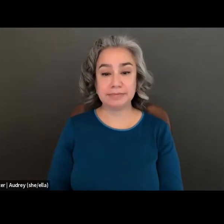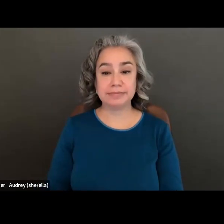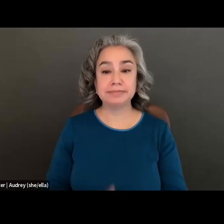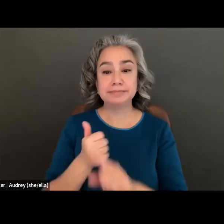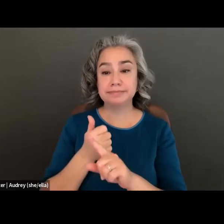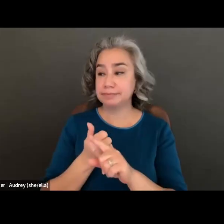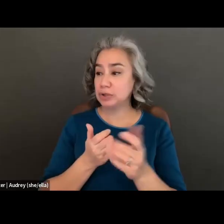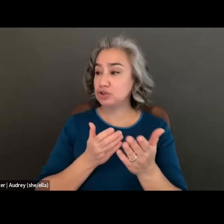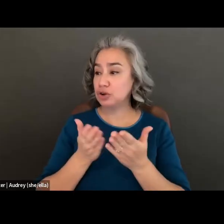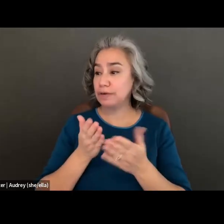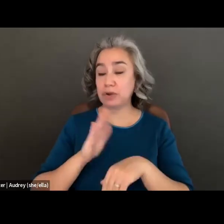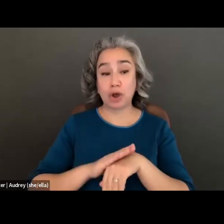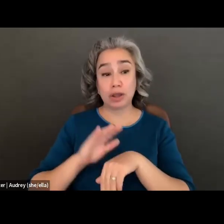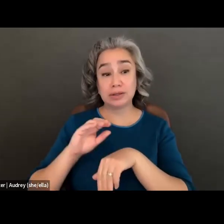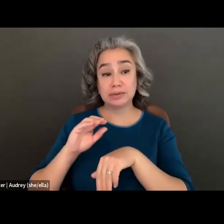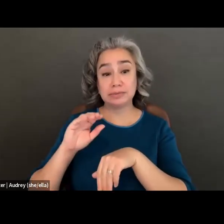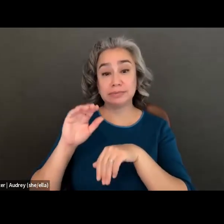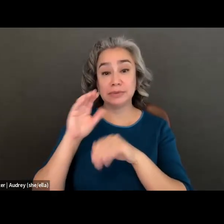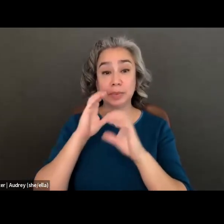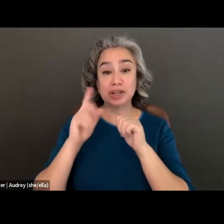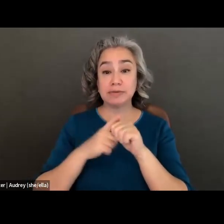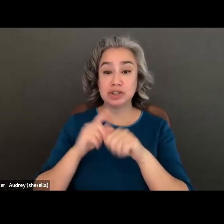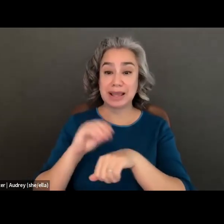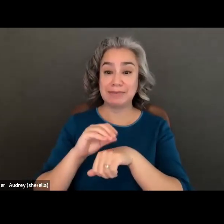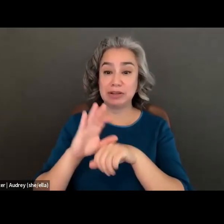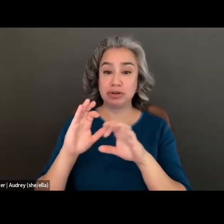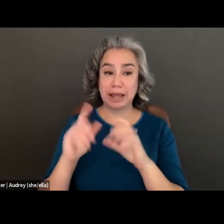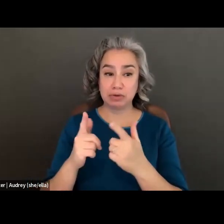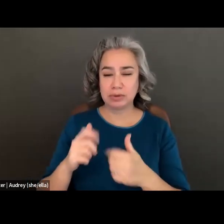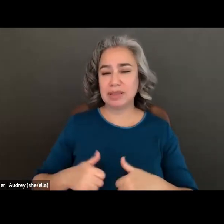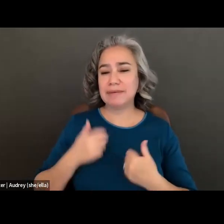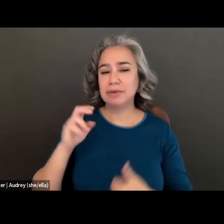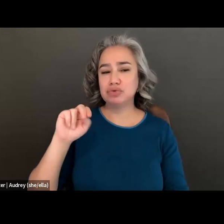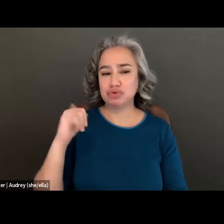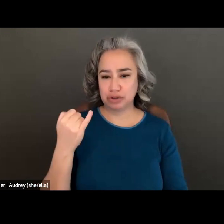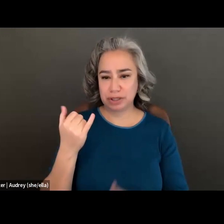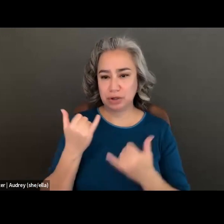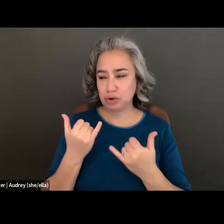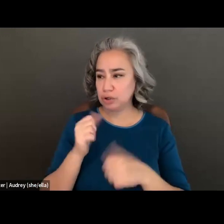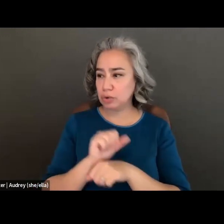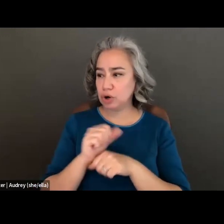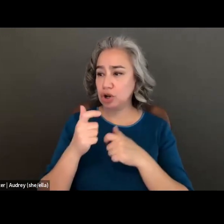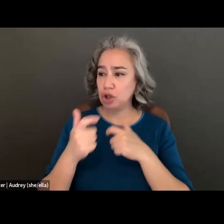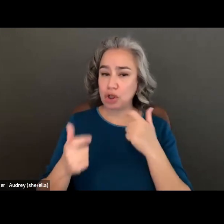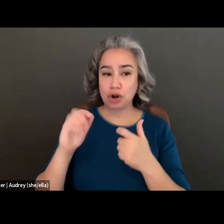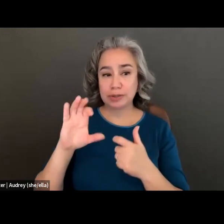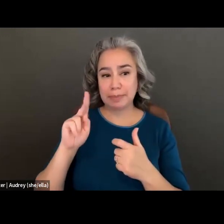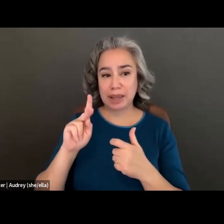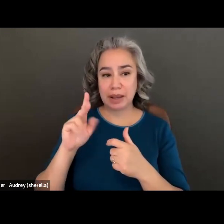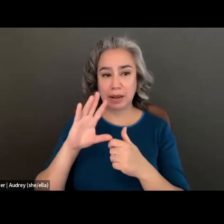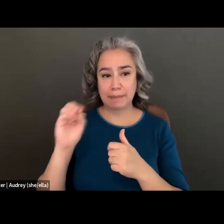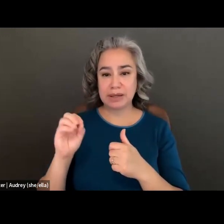who serves on our advisory council. She lives in New Jersey and currently works at a large banking firm as a data